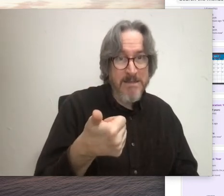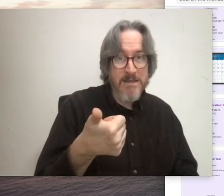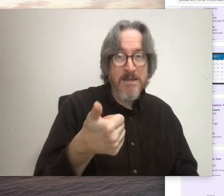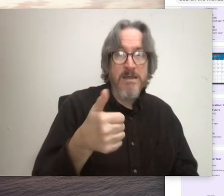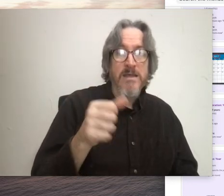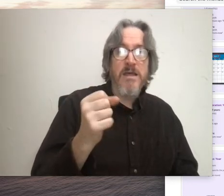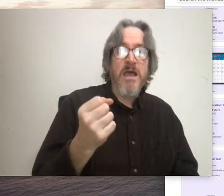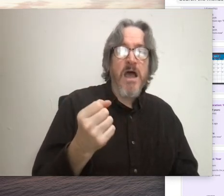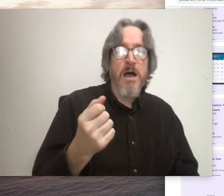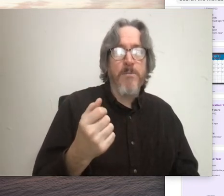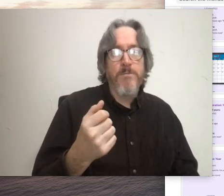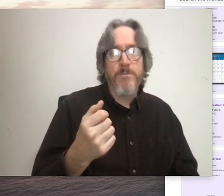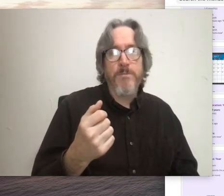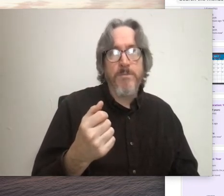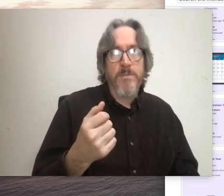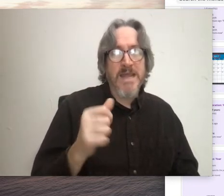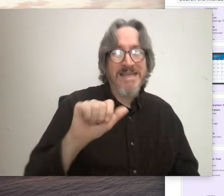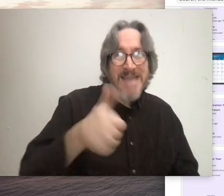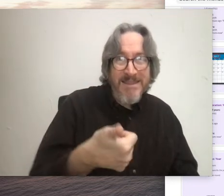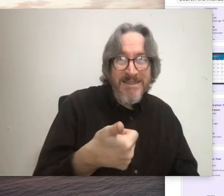tenth.